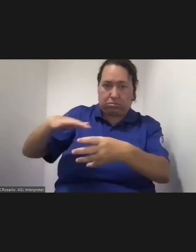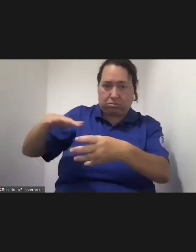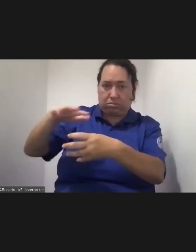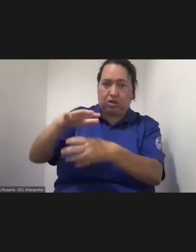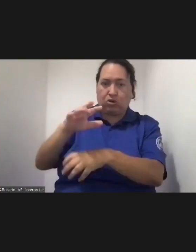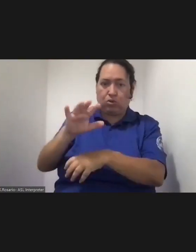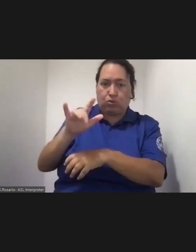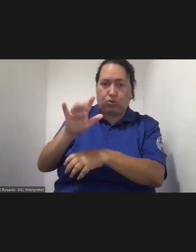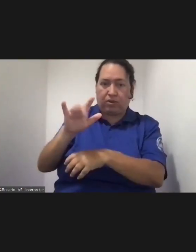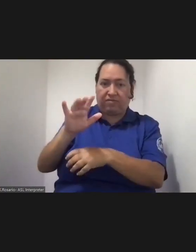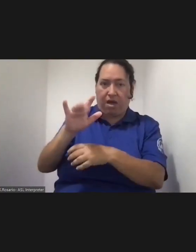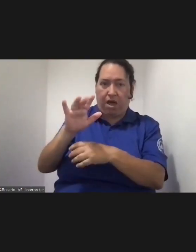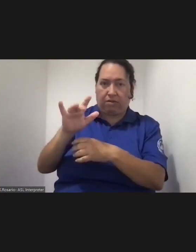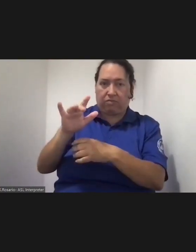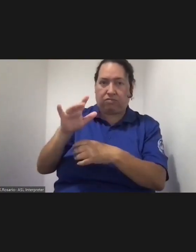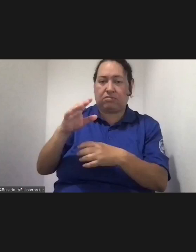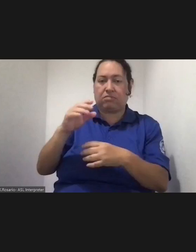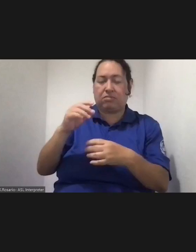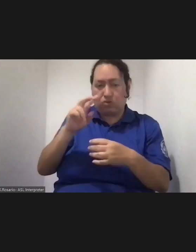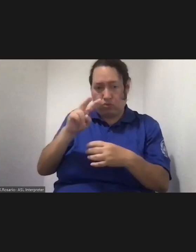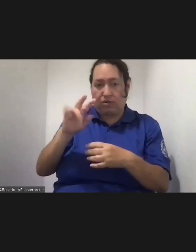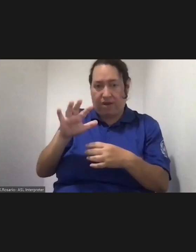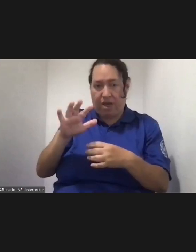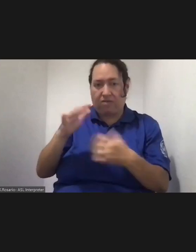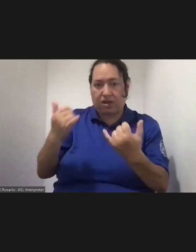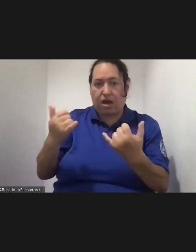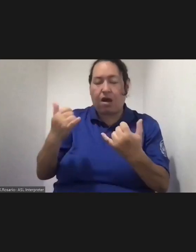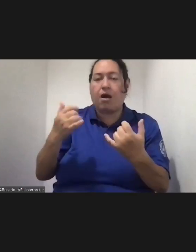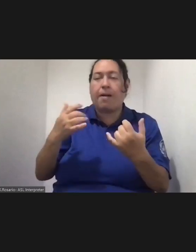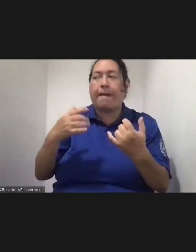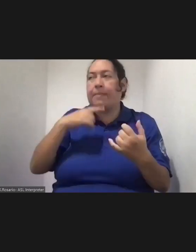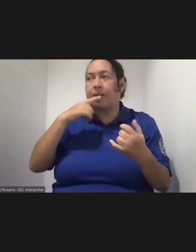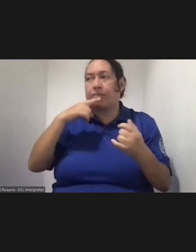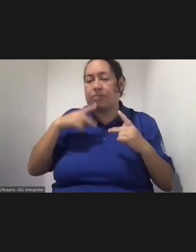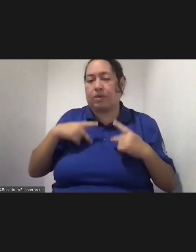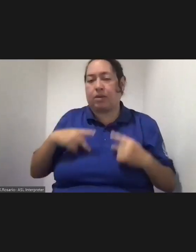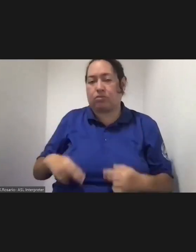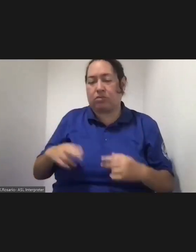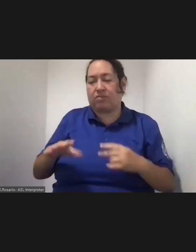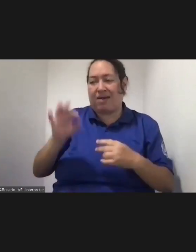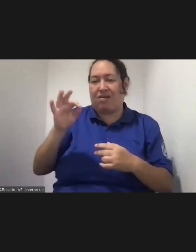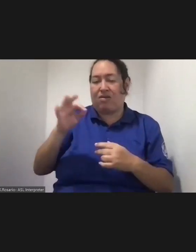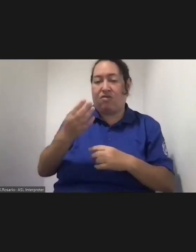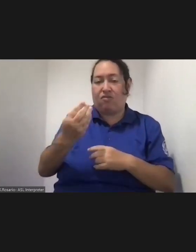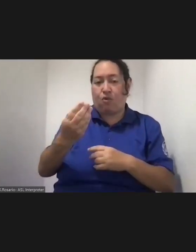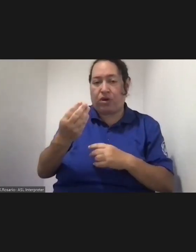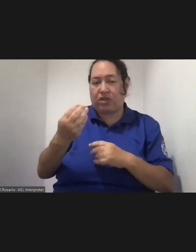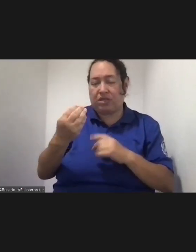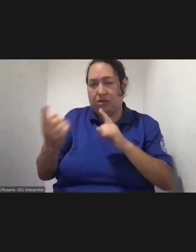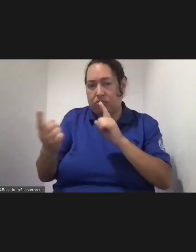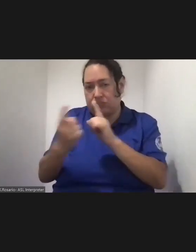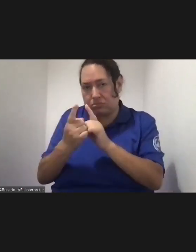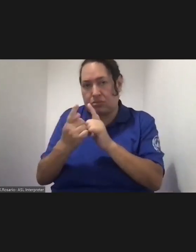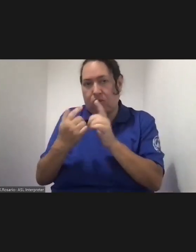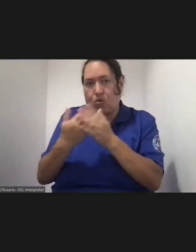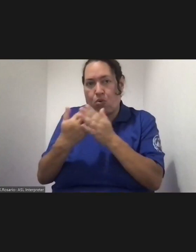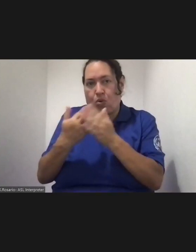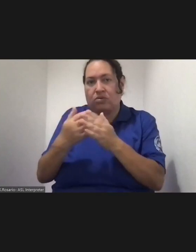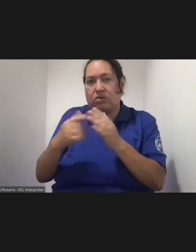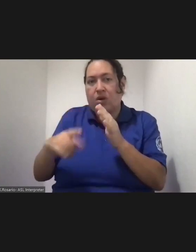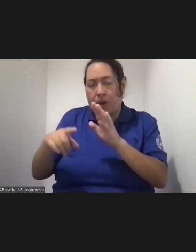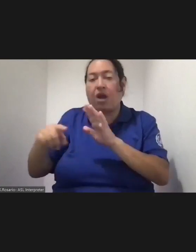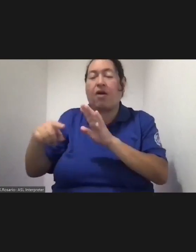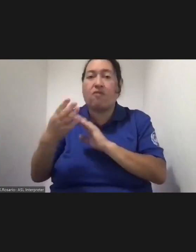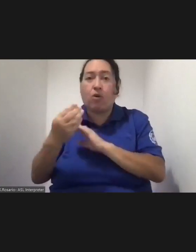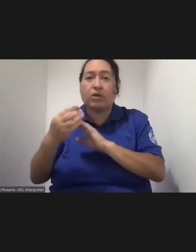Public Health was able to identify 14 close contacts. They were tested, they were negative, and they are in